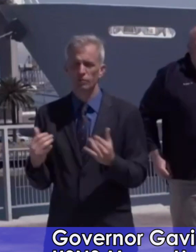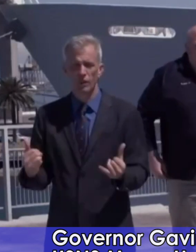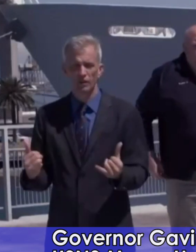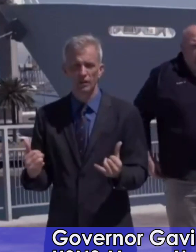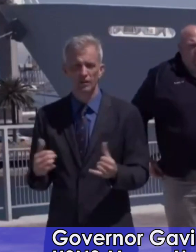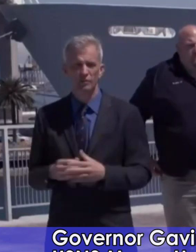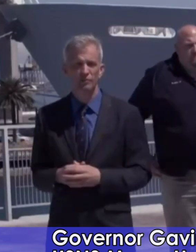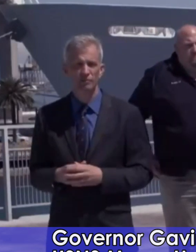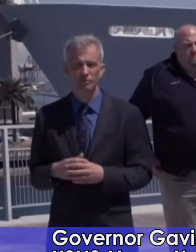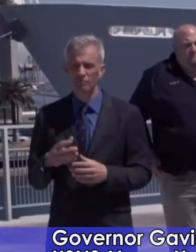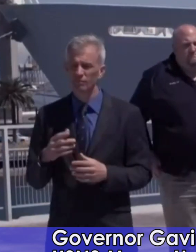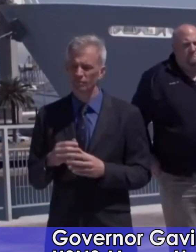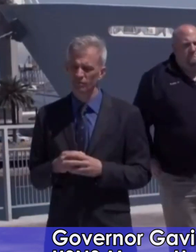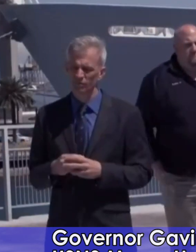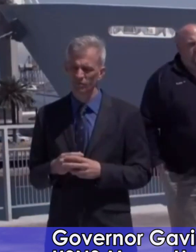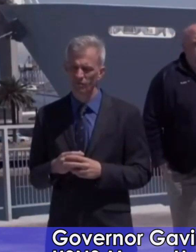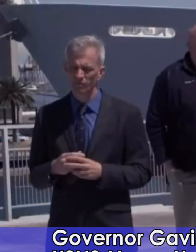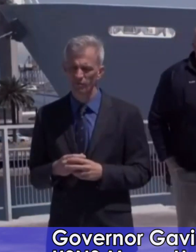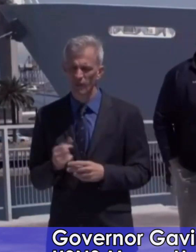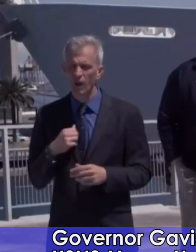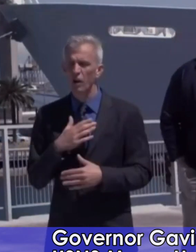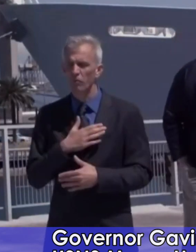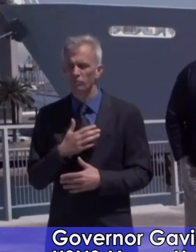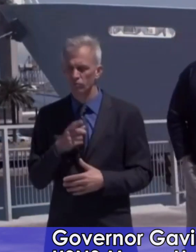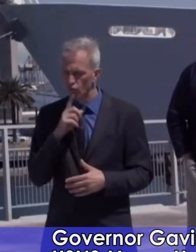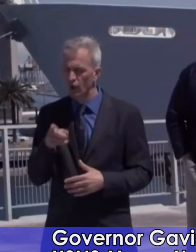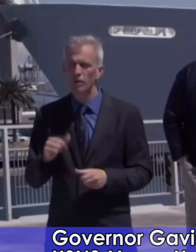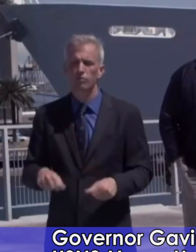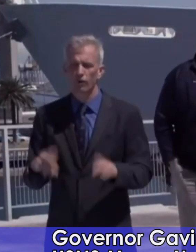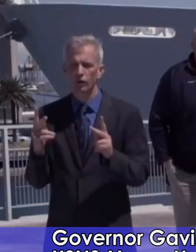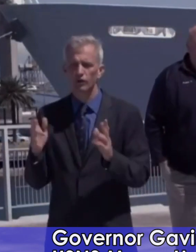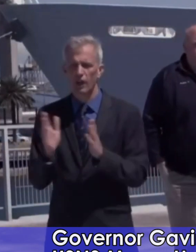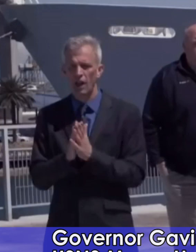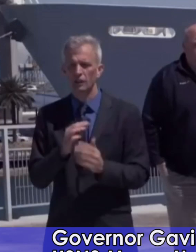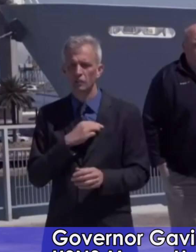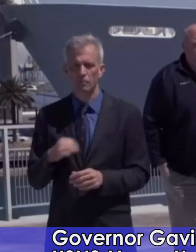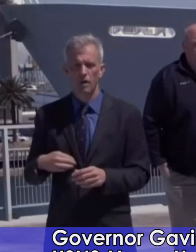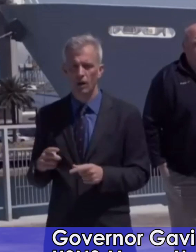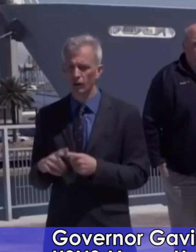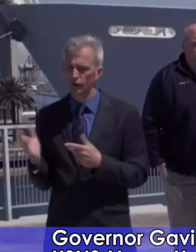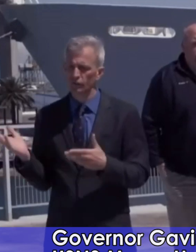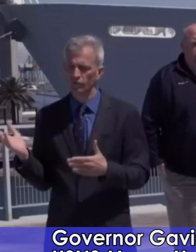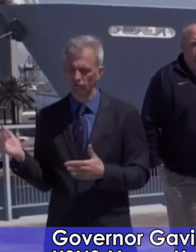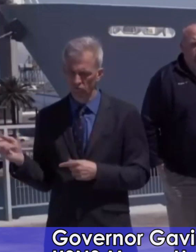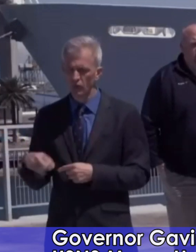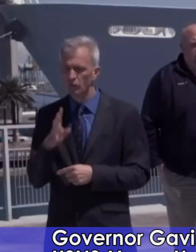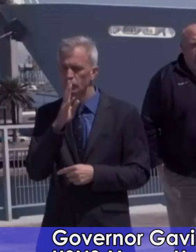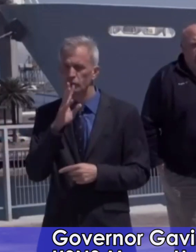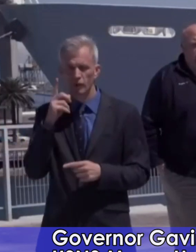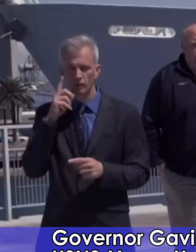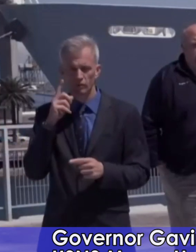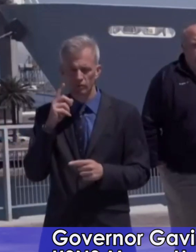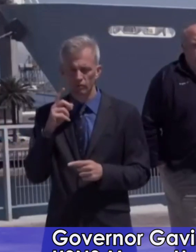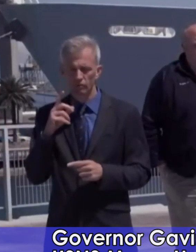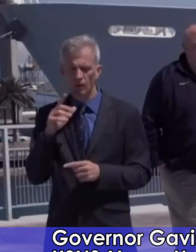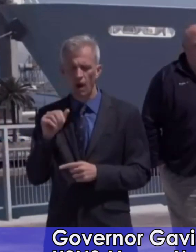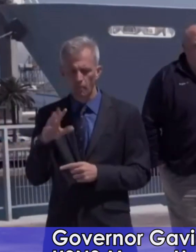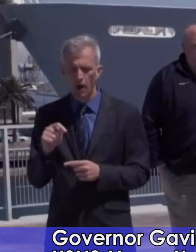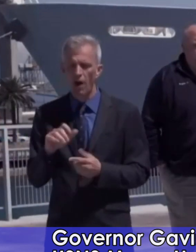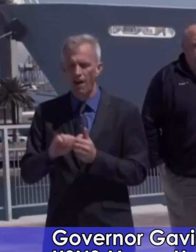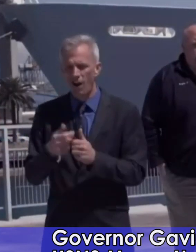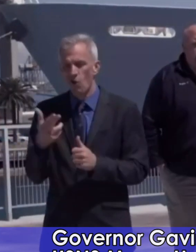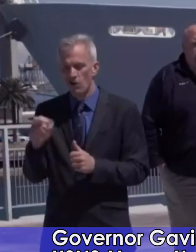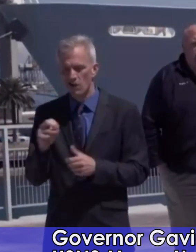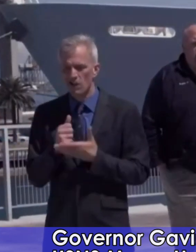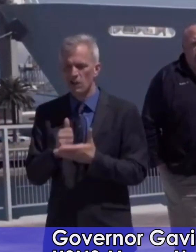and candidly more broadly, and I'm pleased and privileged now to ask him to the mic and talk a little bit more about how he